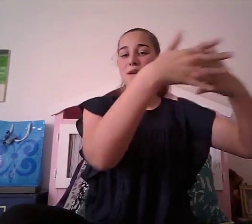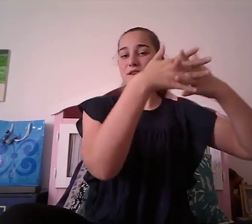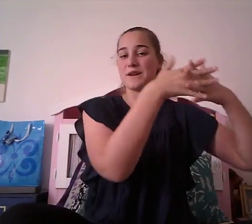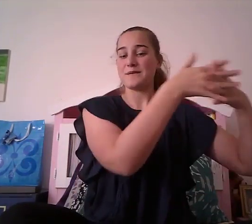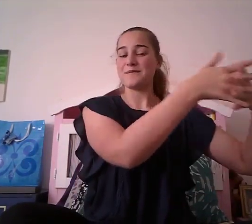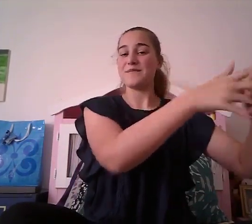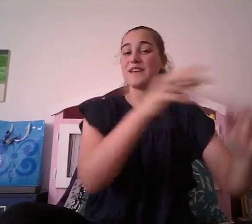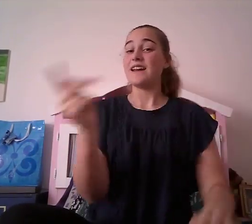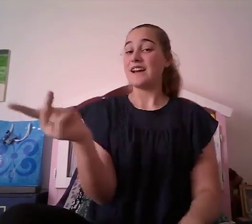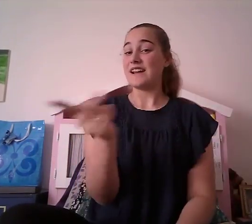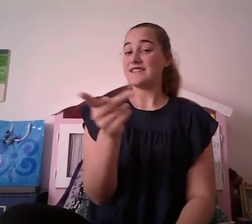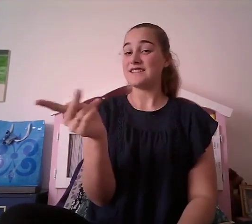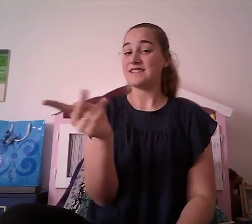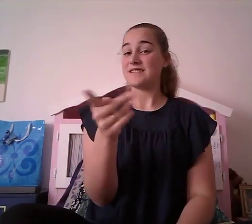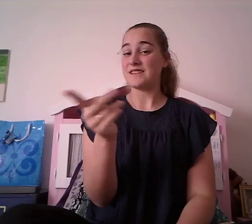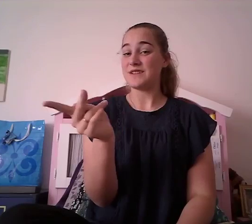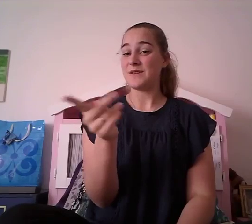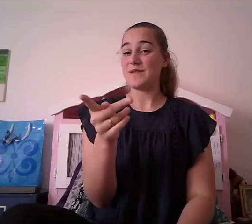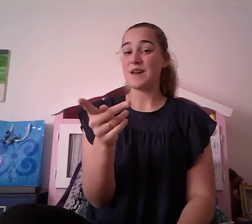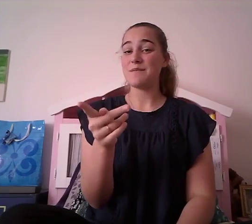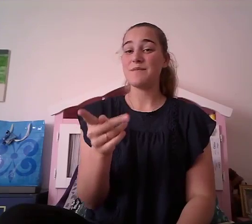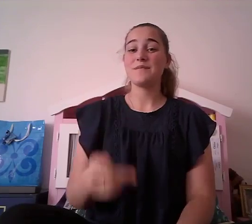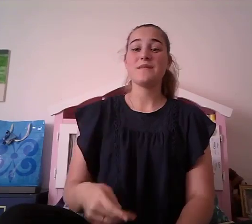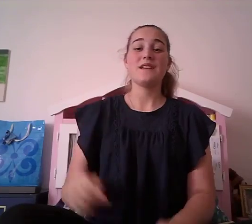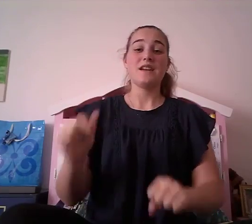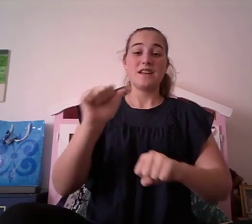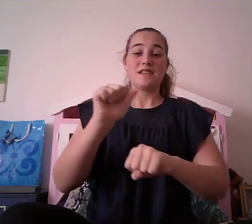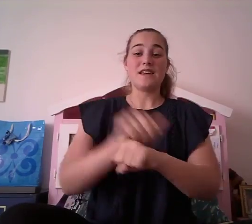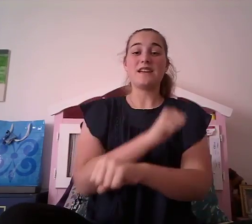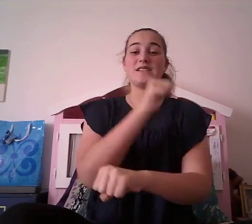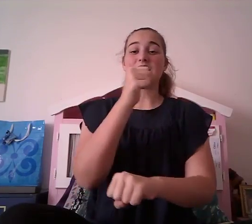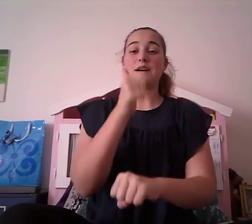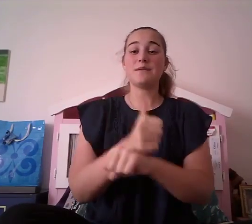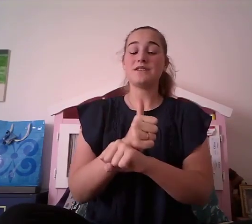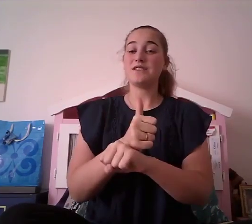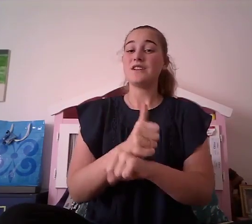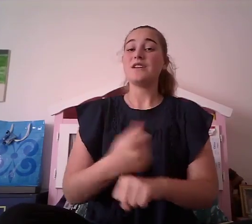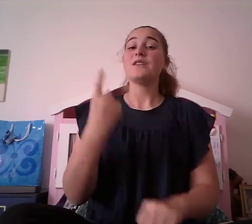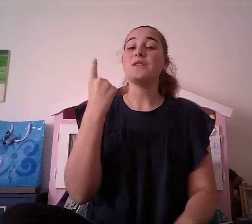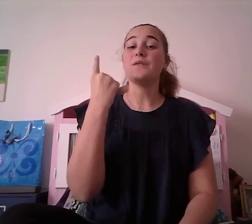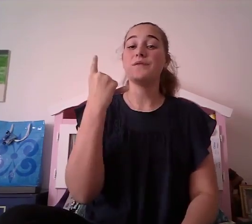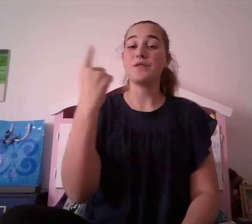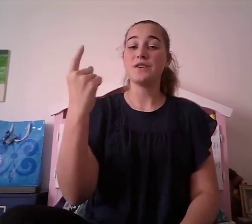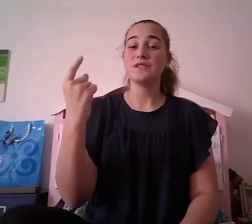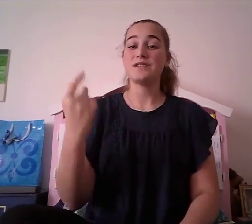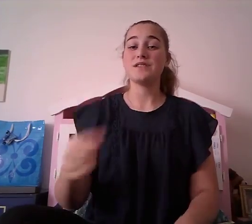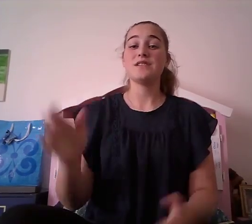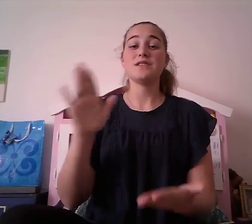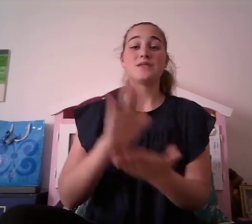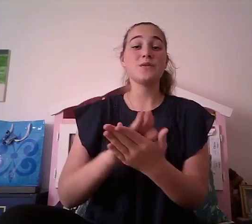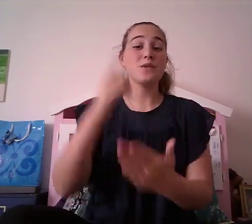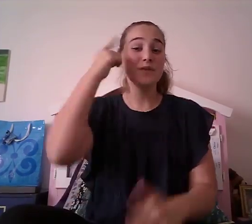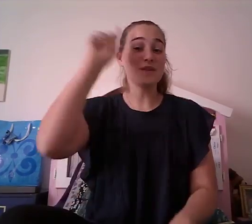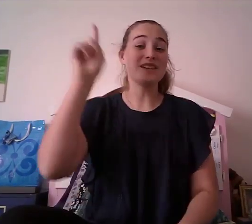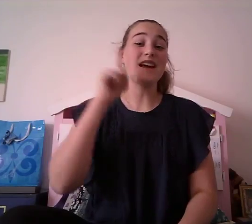America. And the two of them, they establish the first school for the